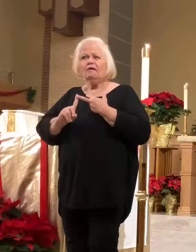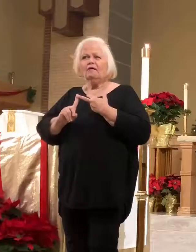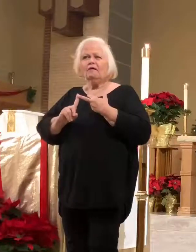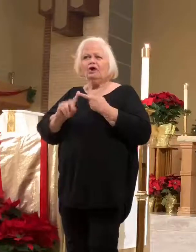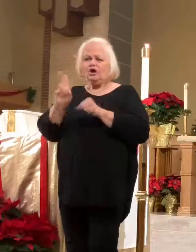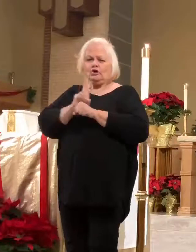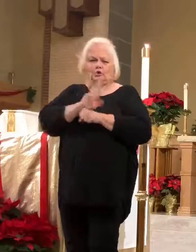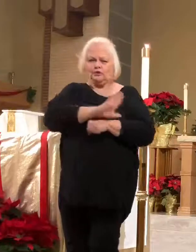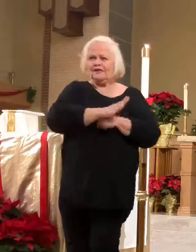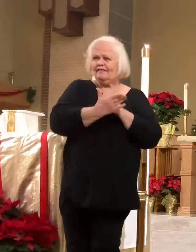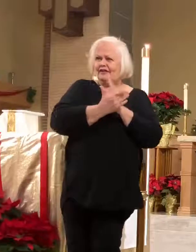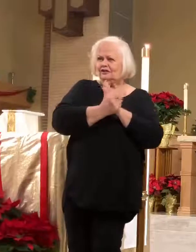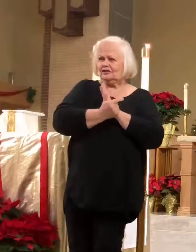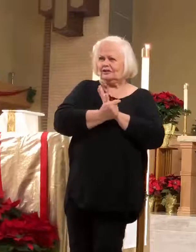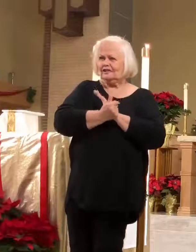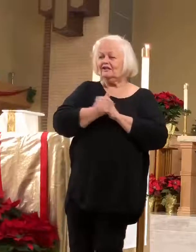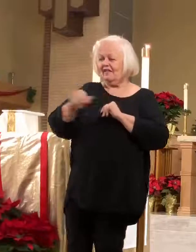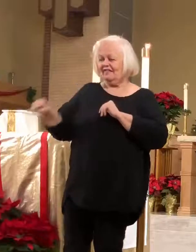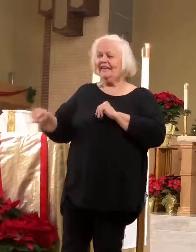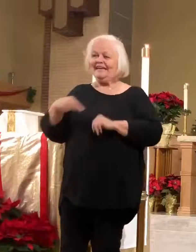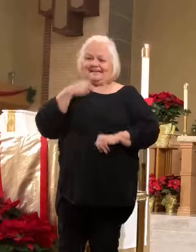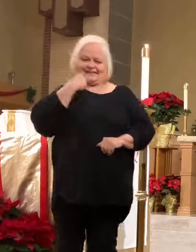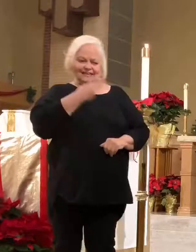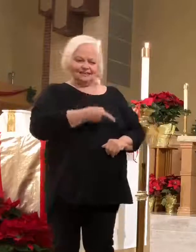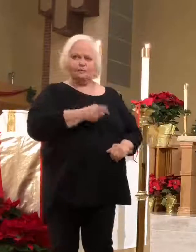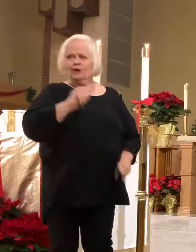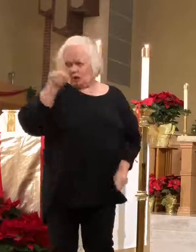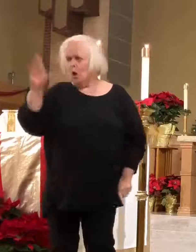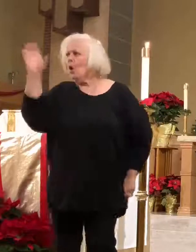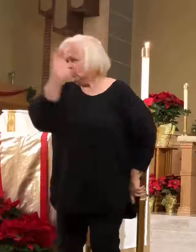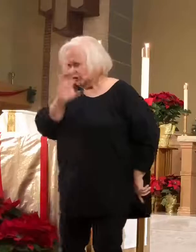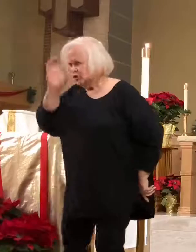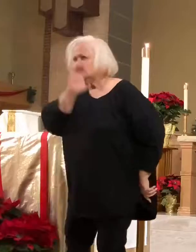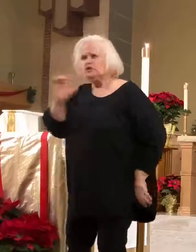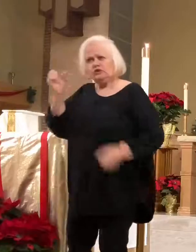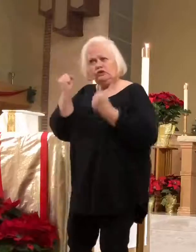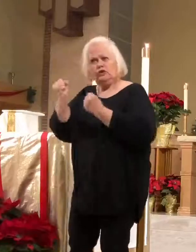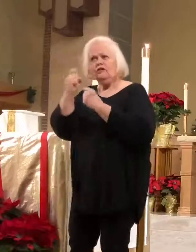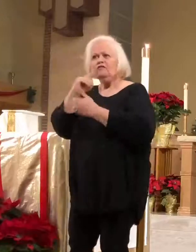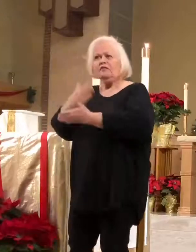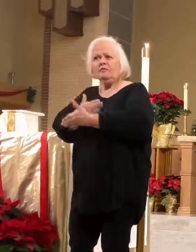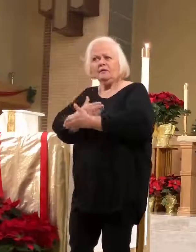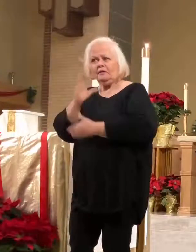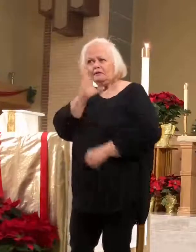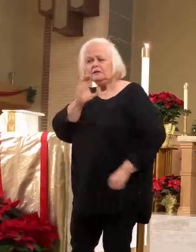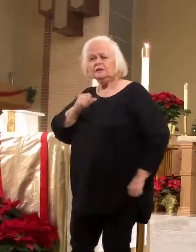Using their skills, he then commands them, search diligently for him.